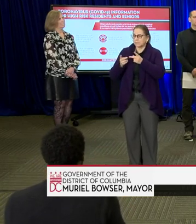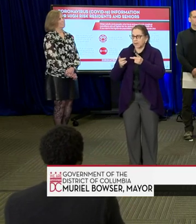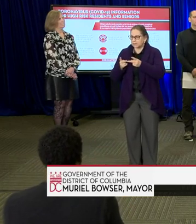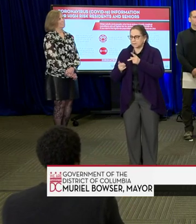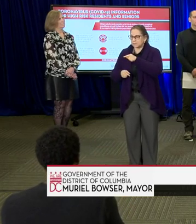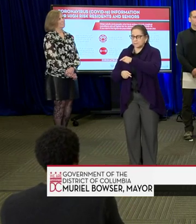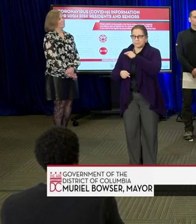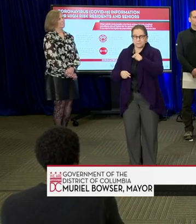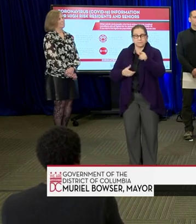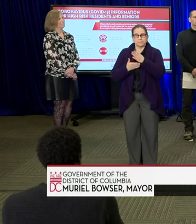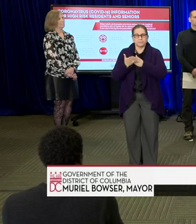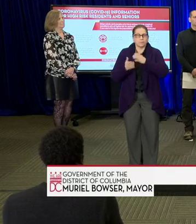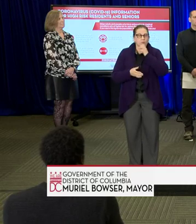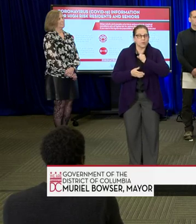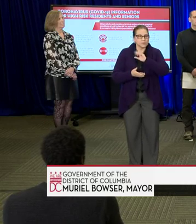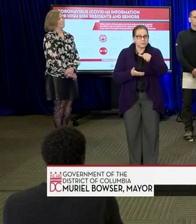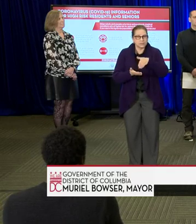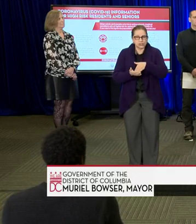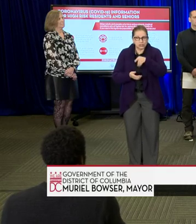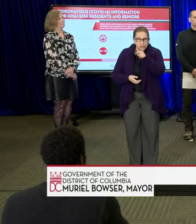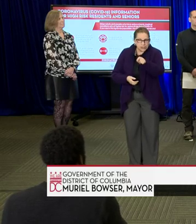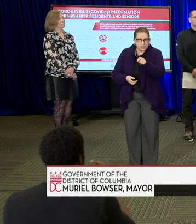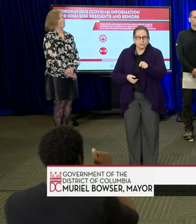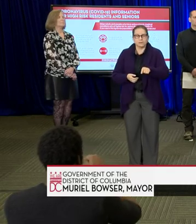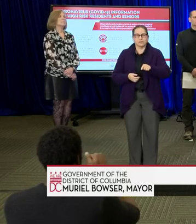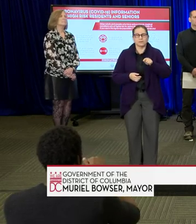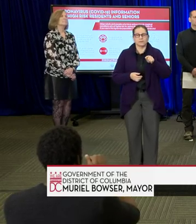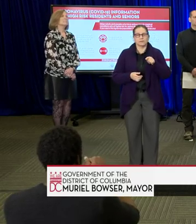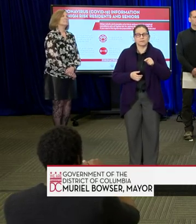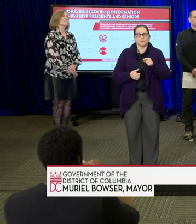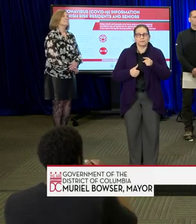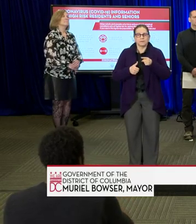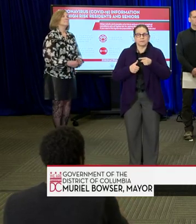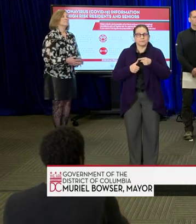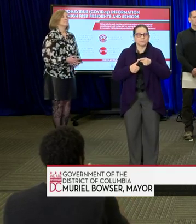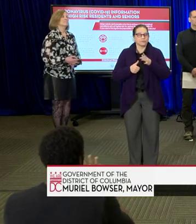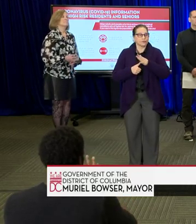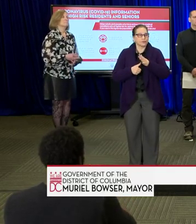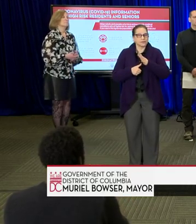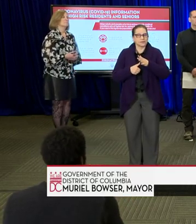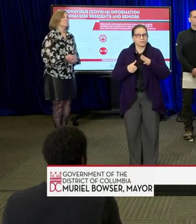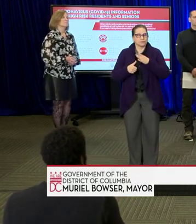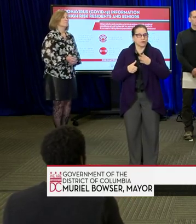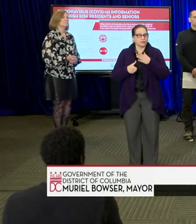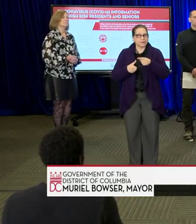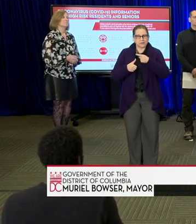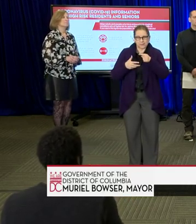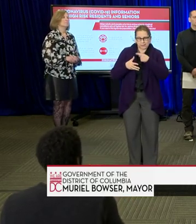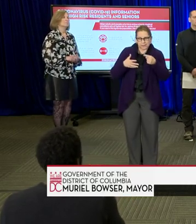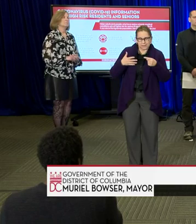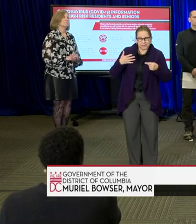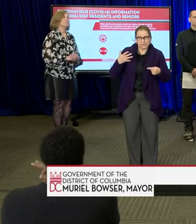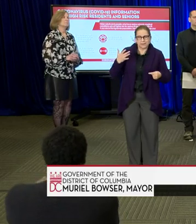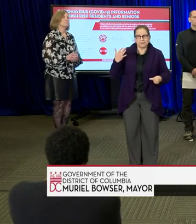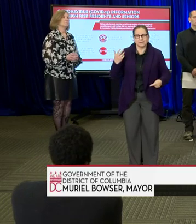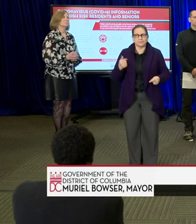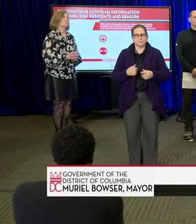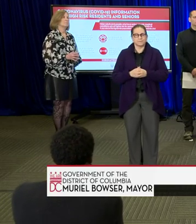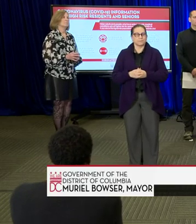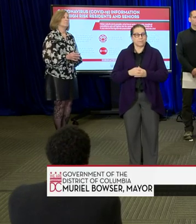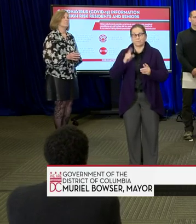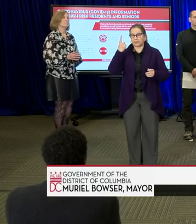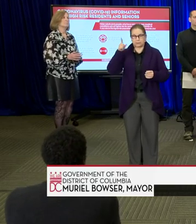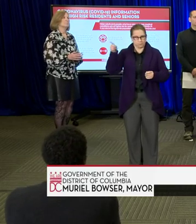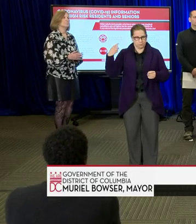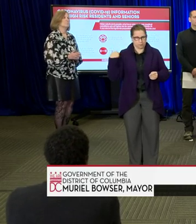you've heard kind of our priority. First, looking at unused space in hospitals, and we have several hospitals where that